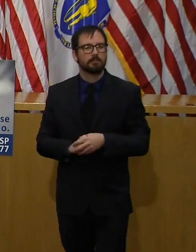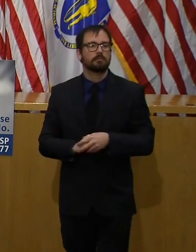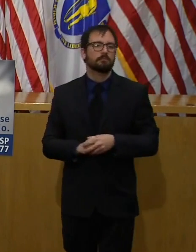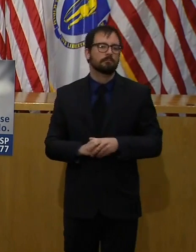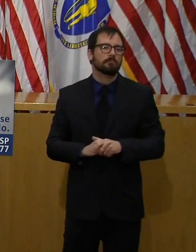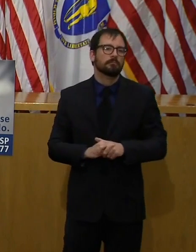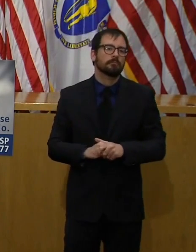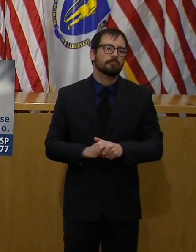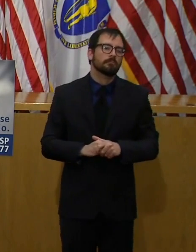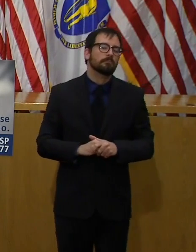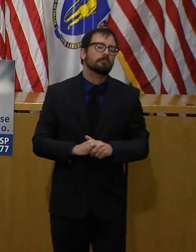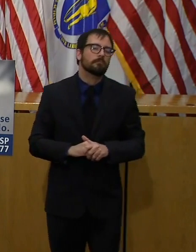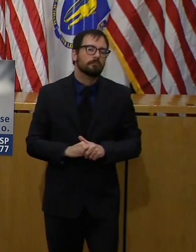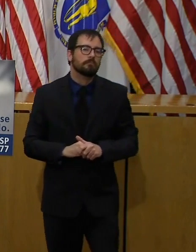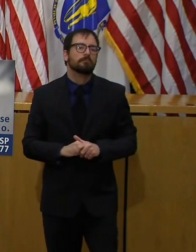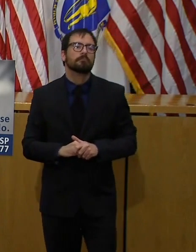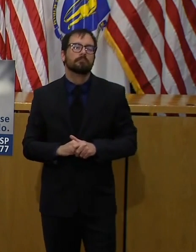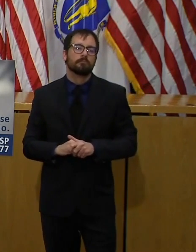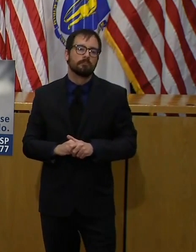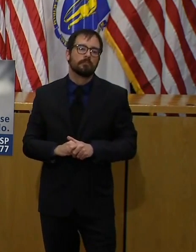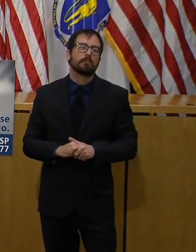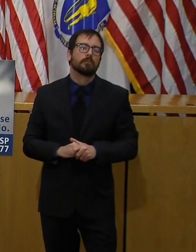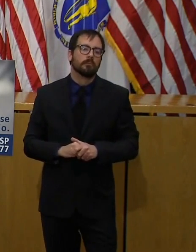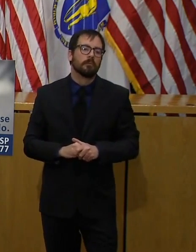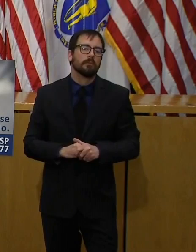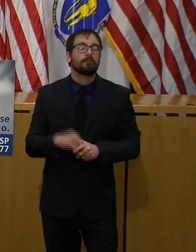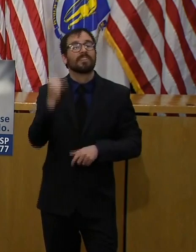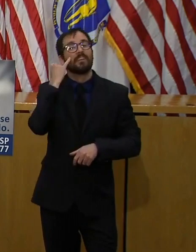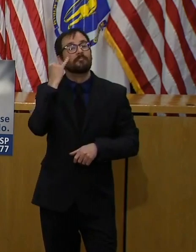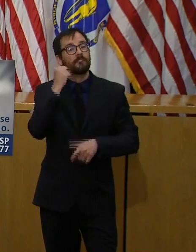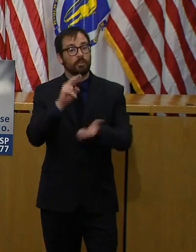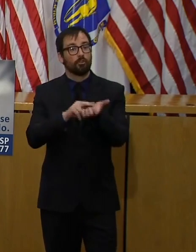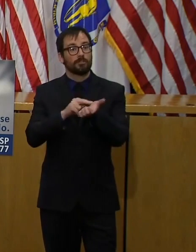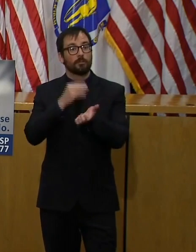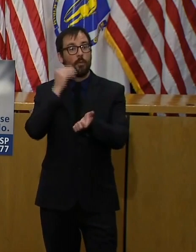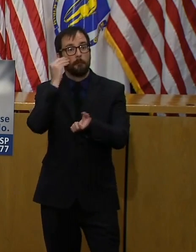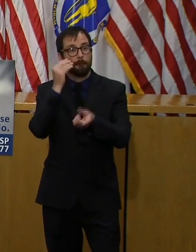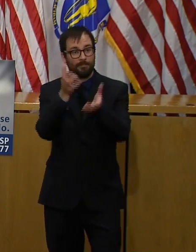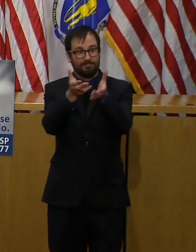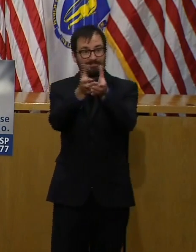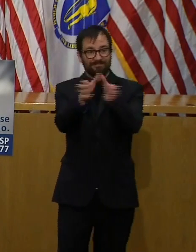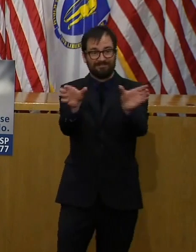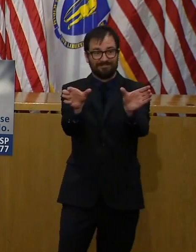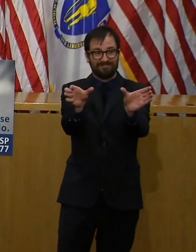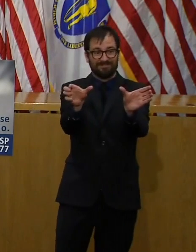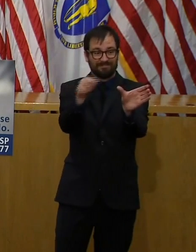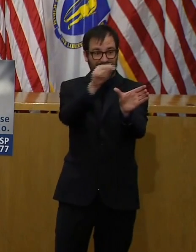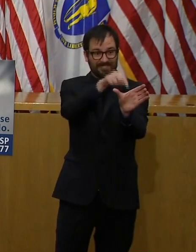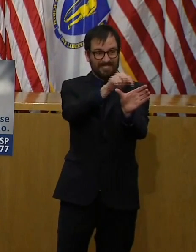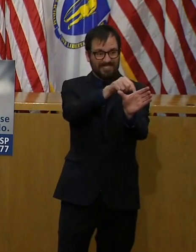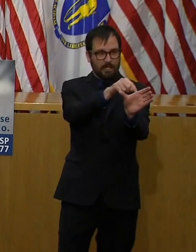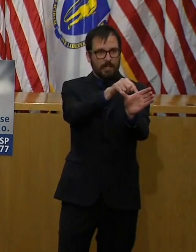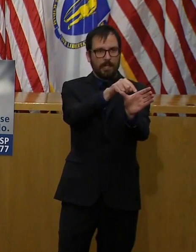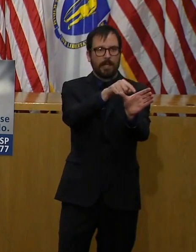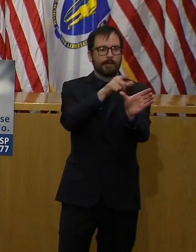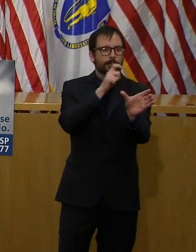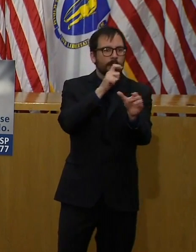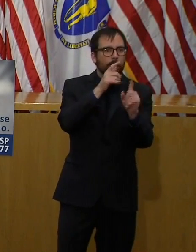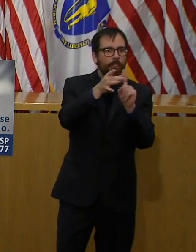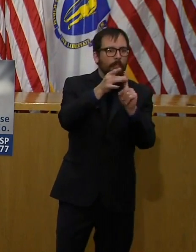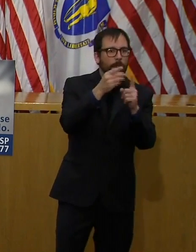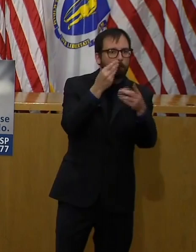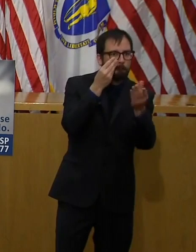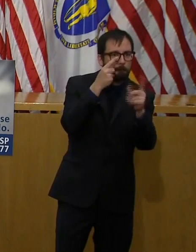their facilities, there are certain things that they have to attest to. So one is, as we've said before, is